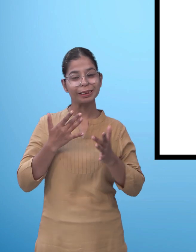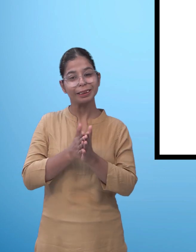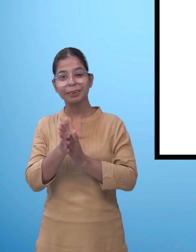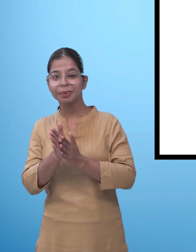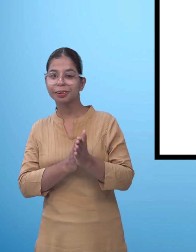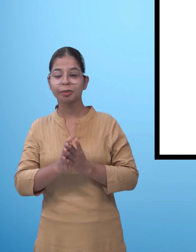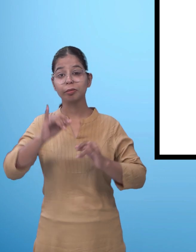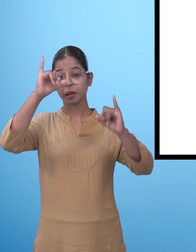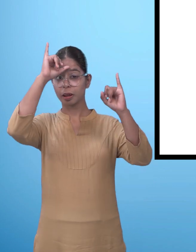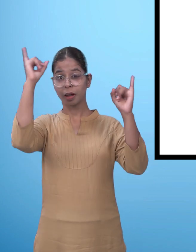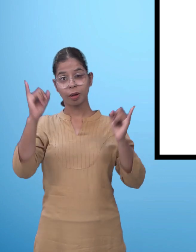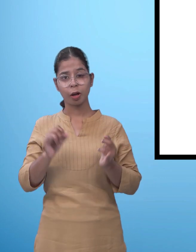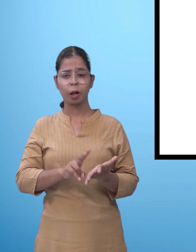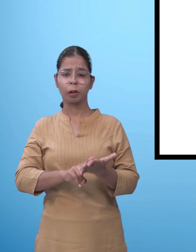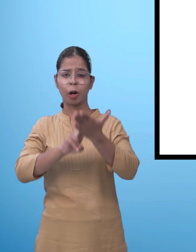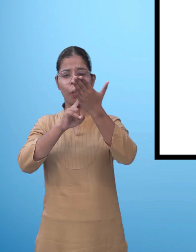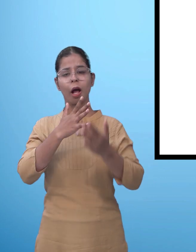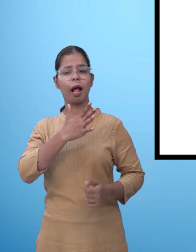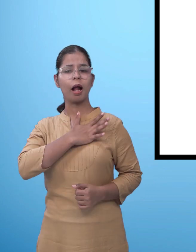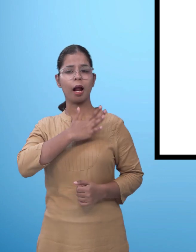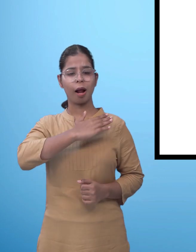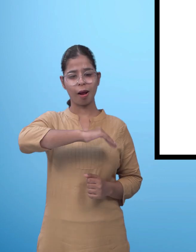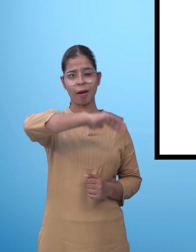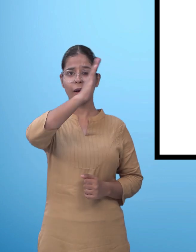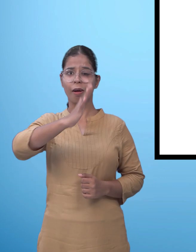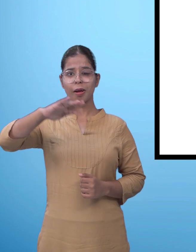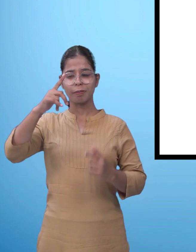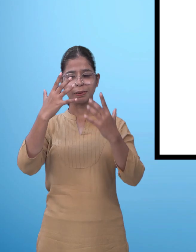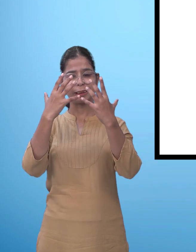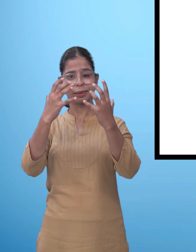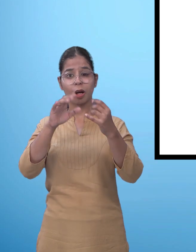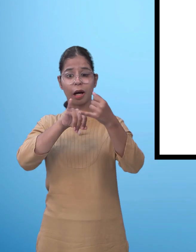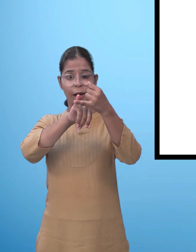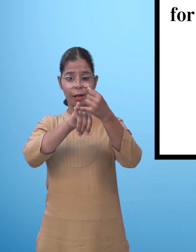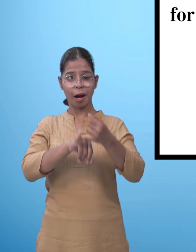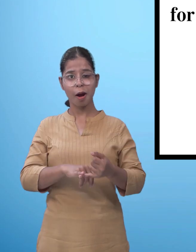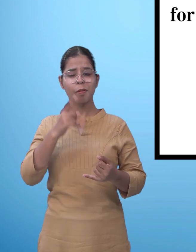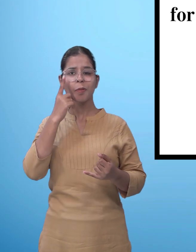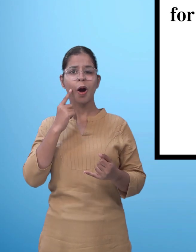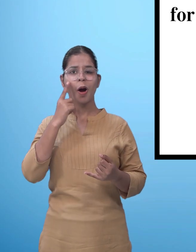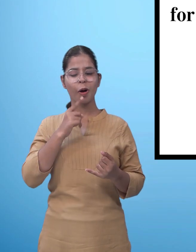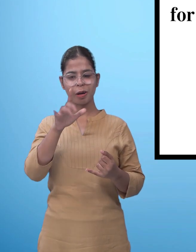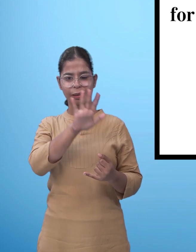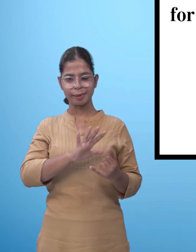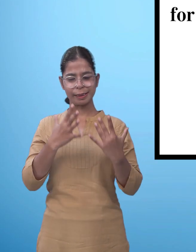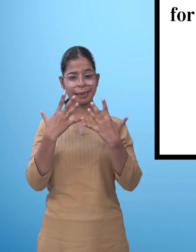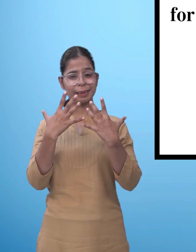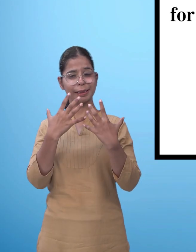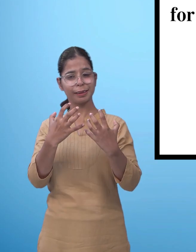It is interesting to note that different parts of the country adopted a similar definition for India.